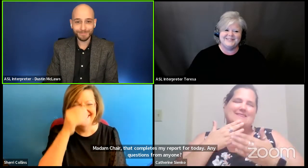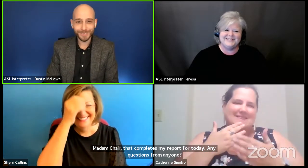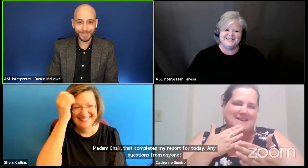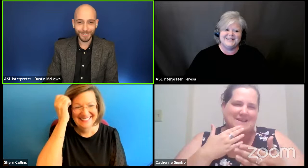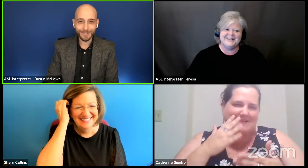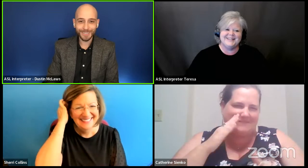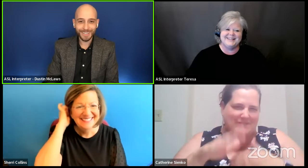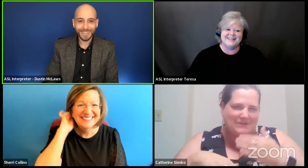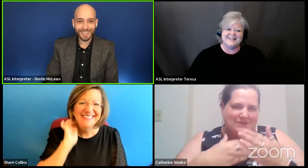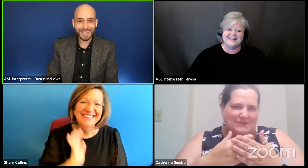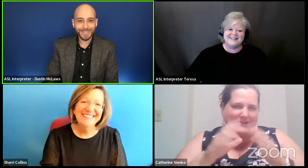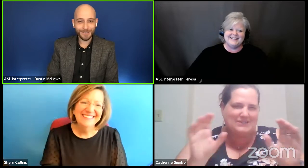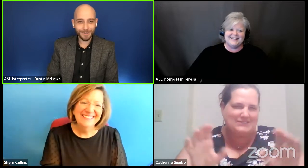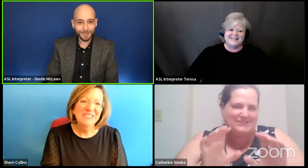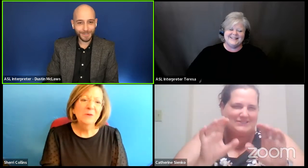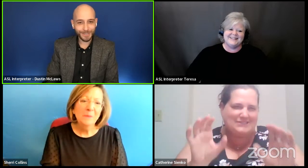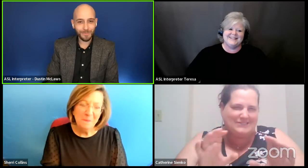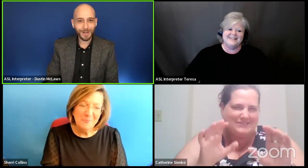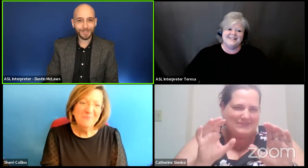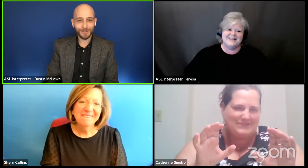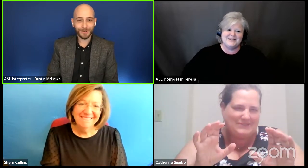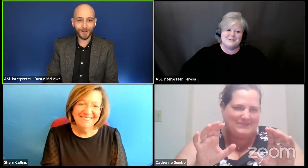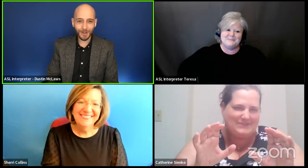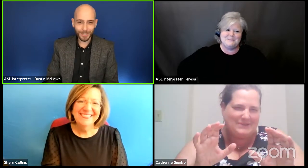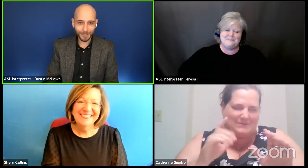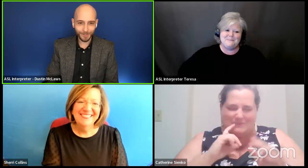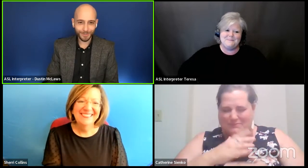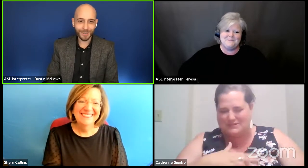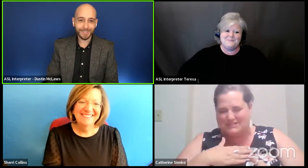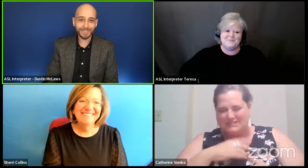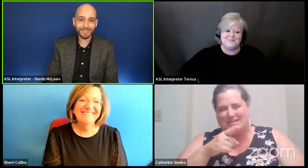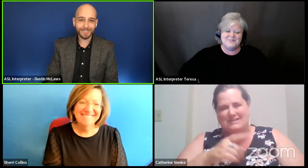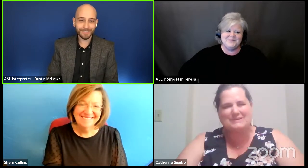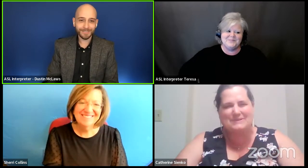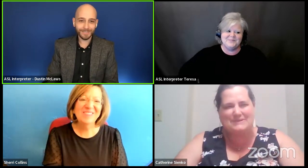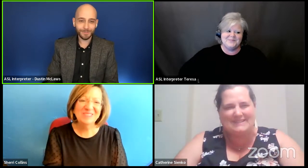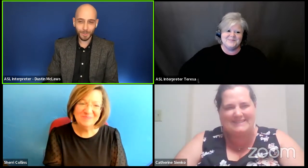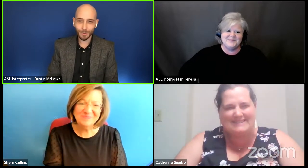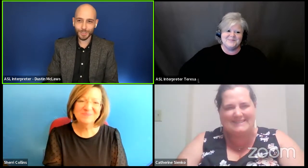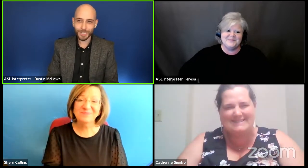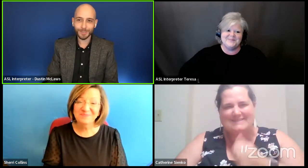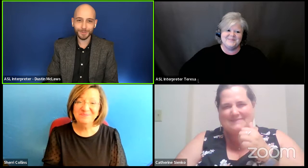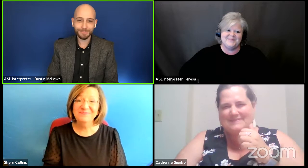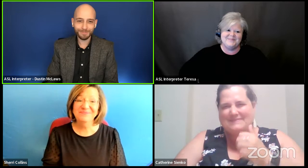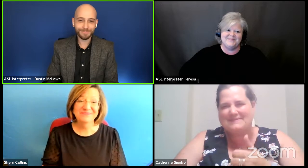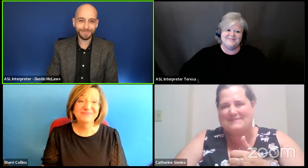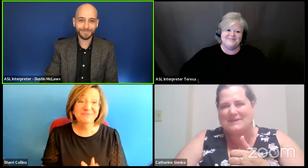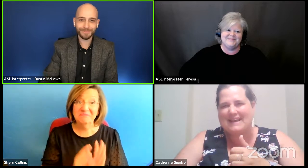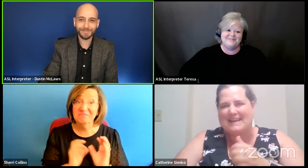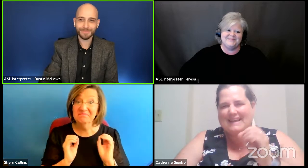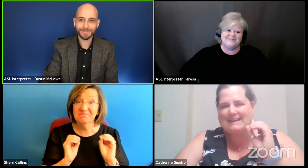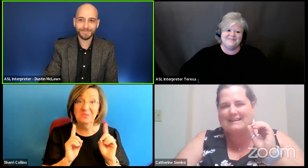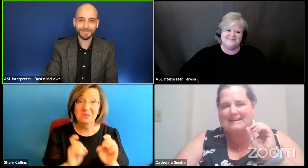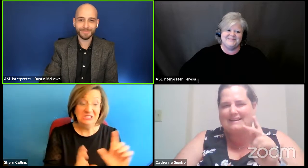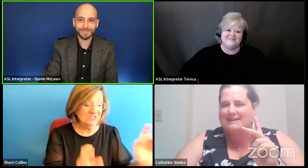of him. So thank you so much for all that you've done. We appreciate you.